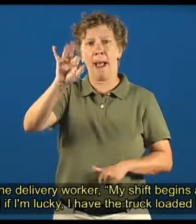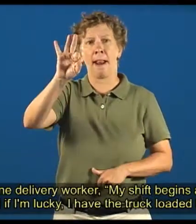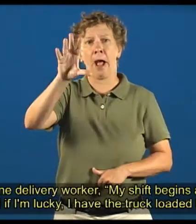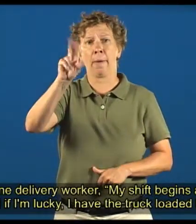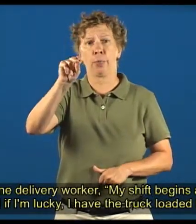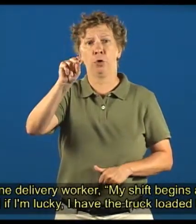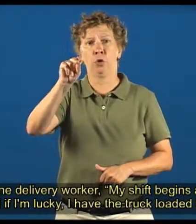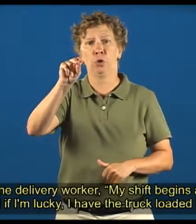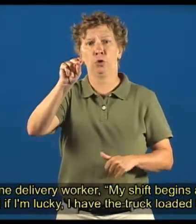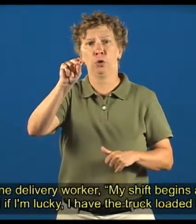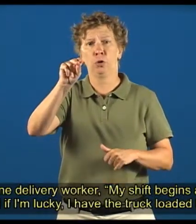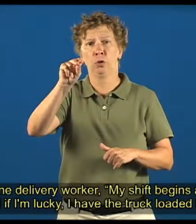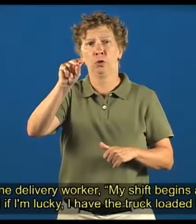by 9:30.